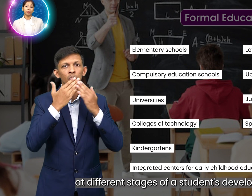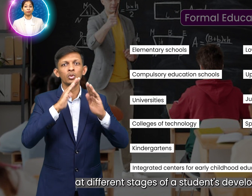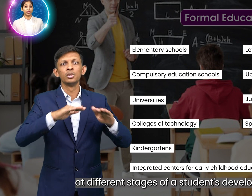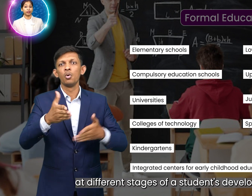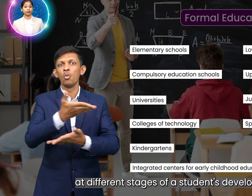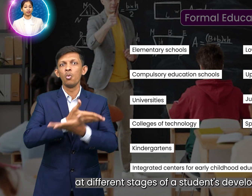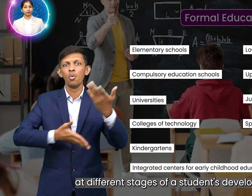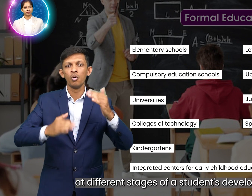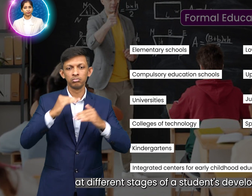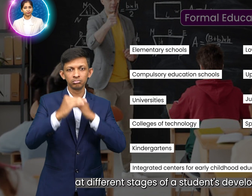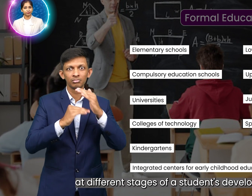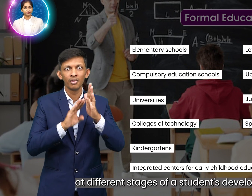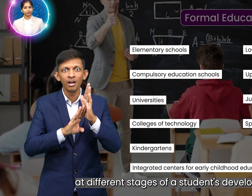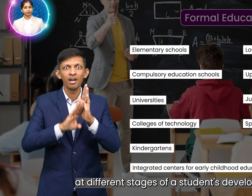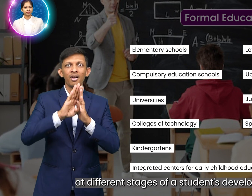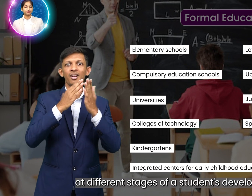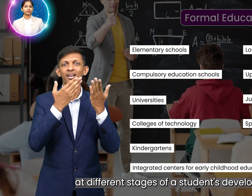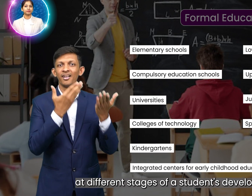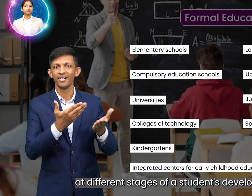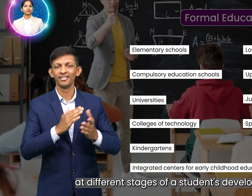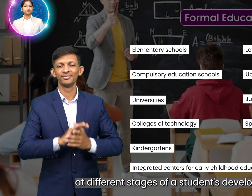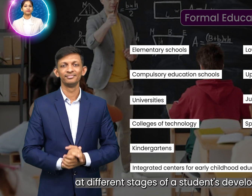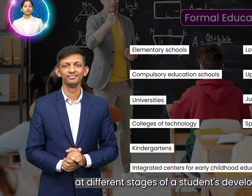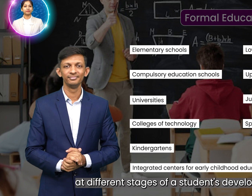student's development.